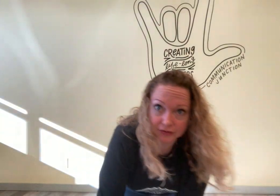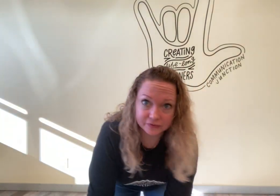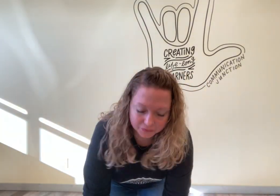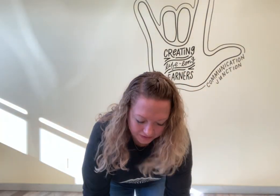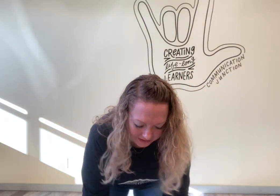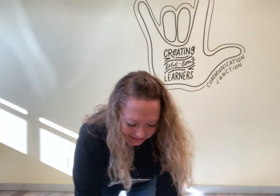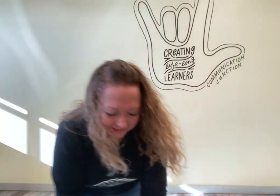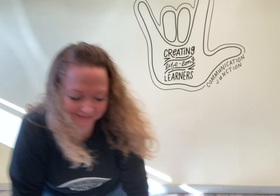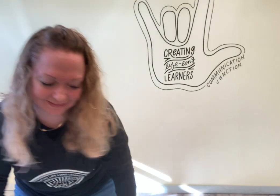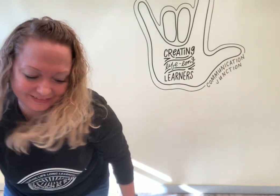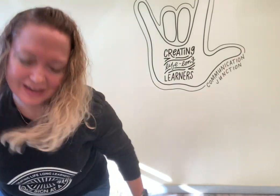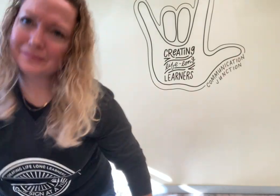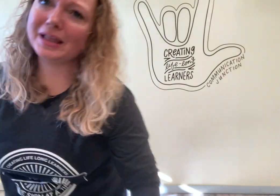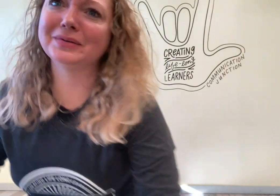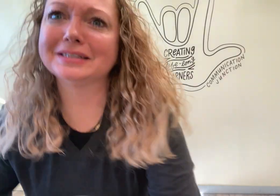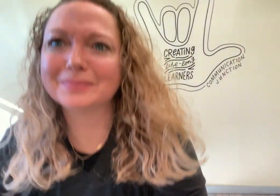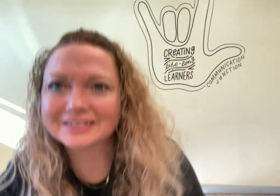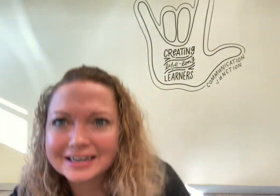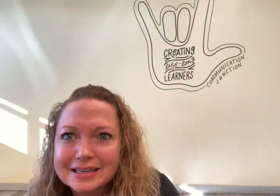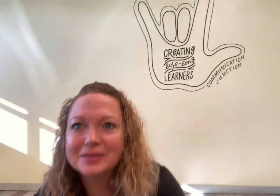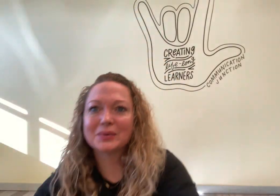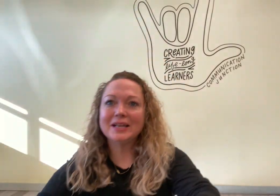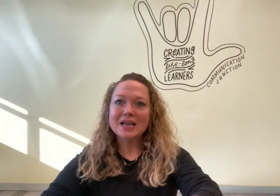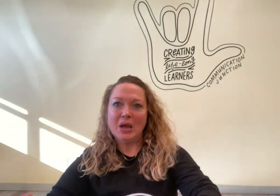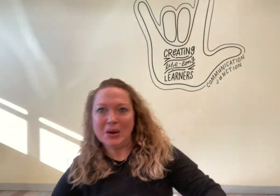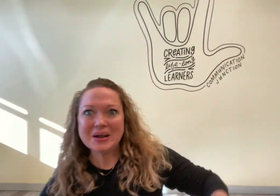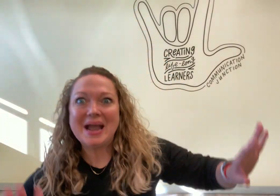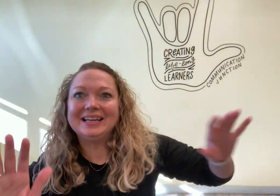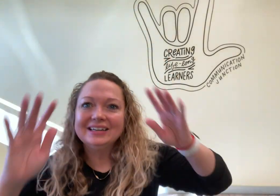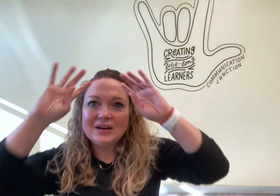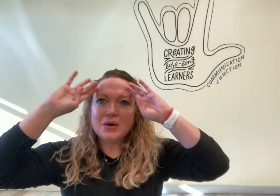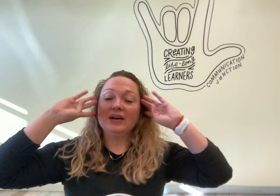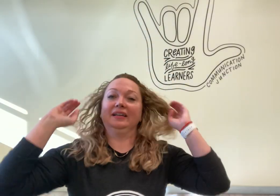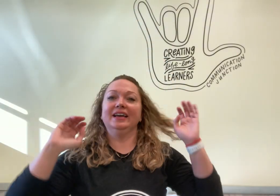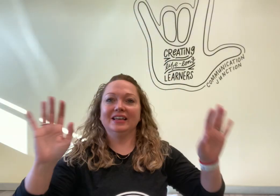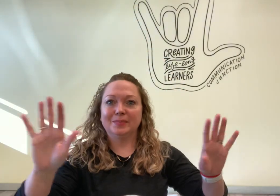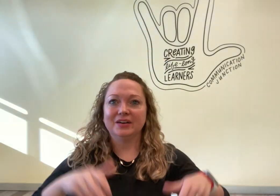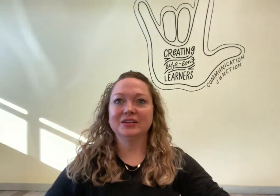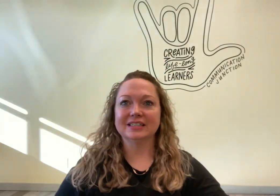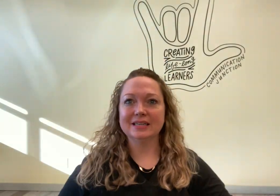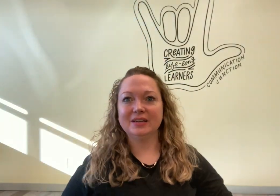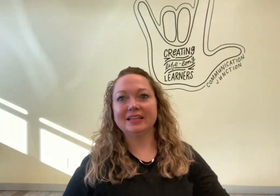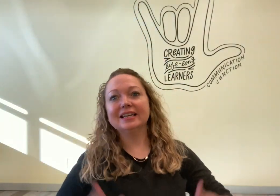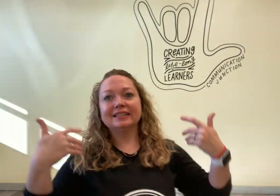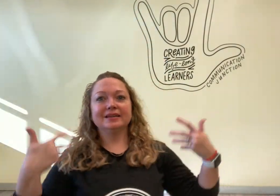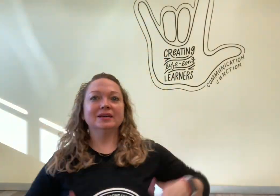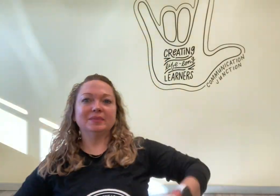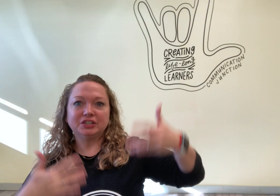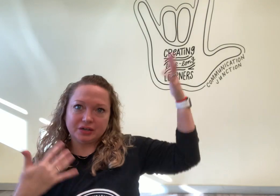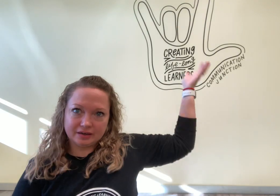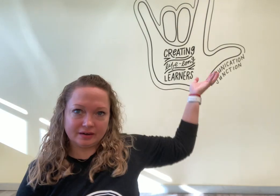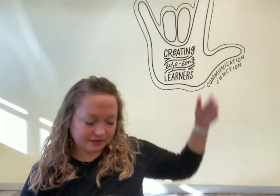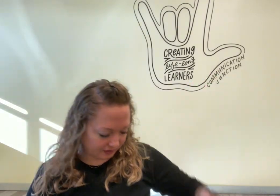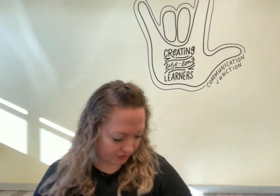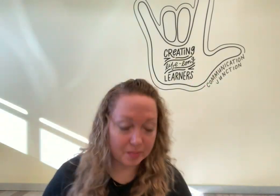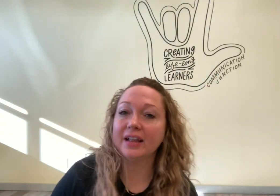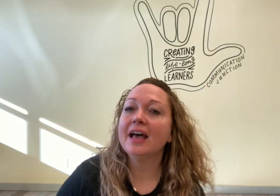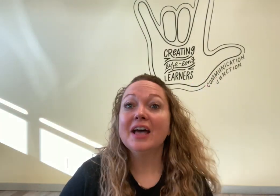floor. Probably wasn't the best idea, Miss Whitney. Okay. Yeah, that's better. You can see me. You can't see my shirt and the logo, but